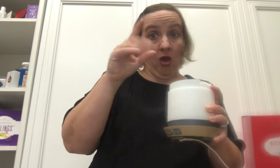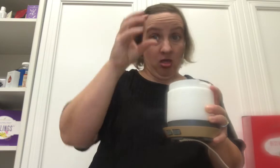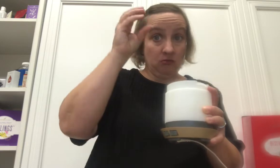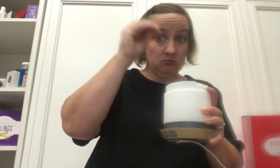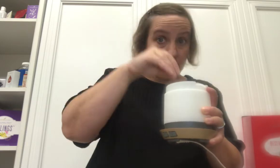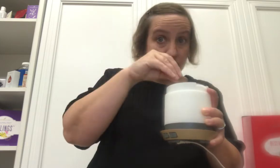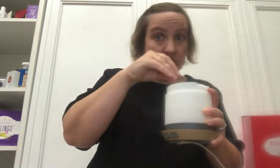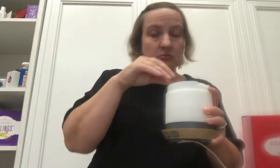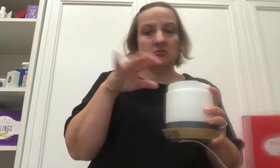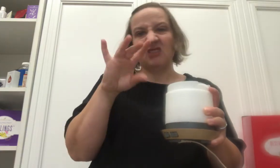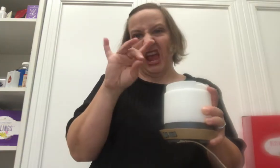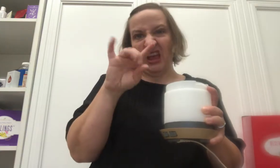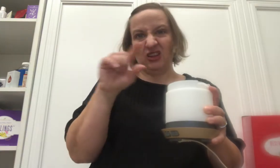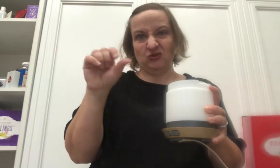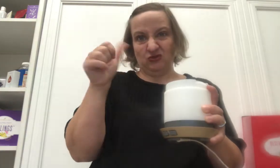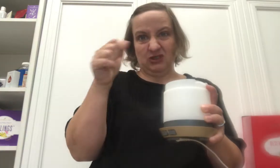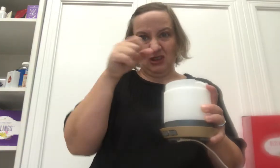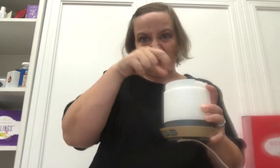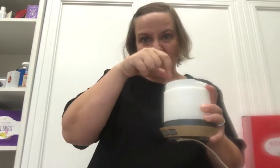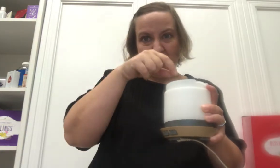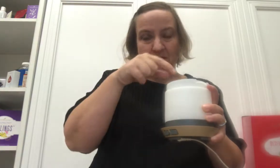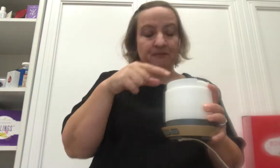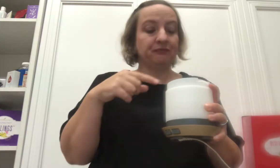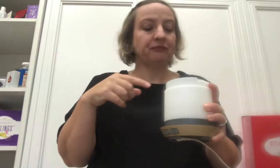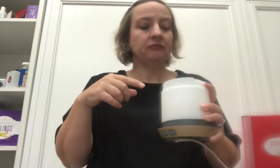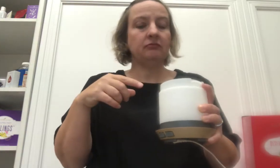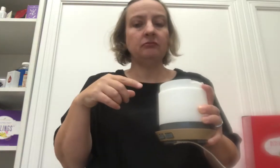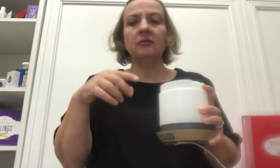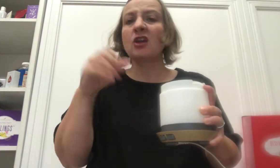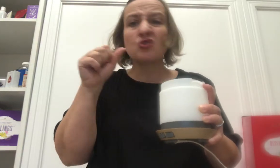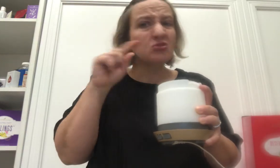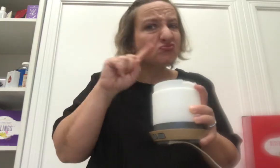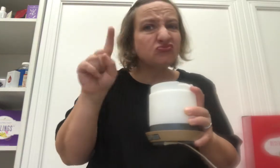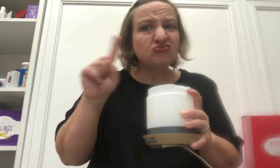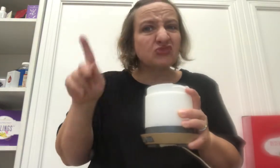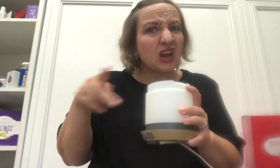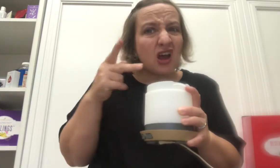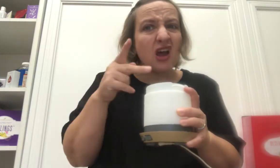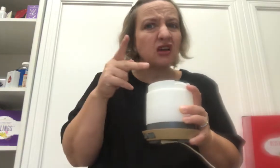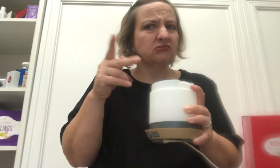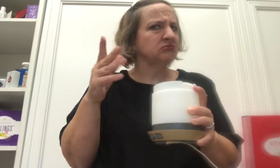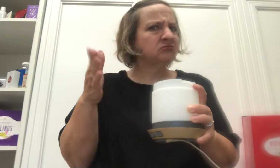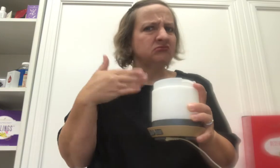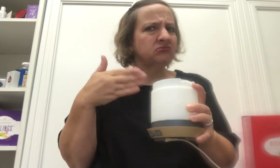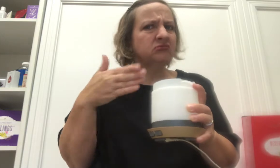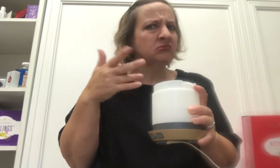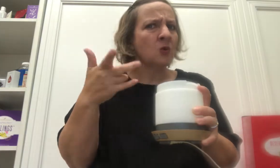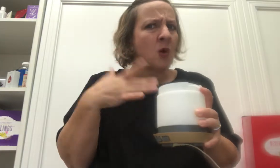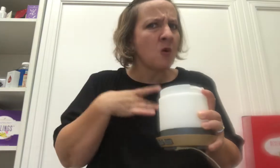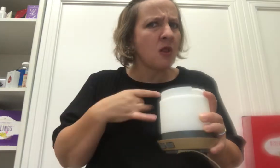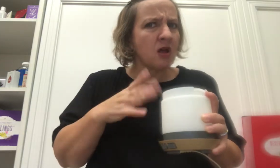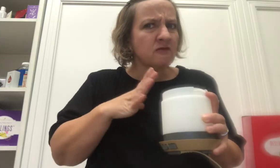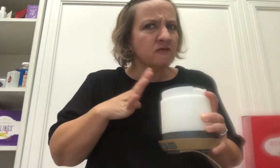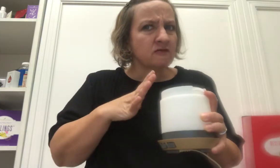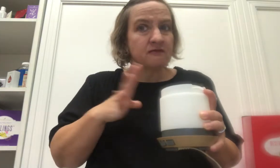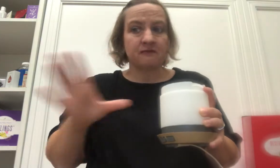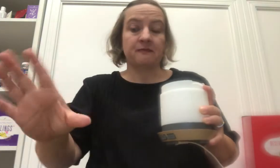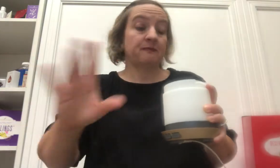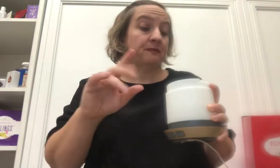So, like I said, you'll add your water, then your oils, 8 to 10 drops. And you can use any combination of oils that you